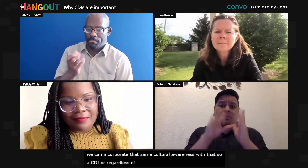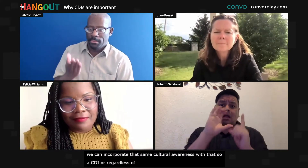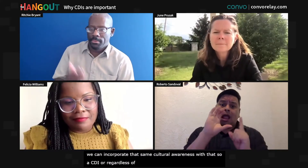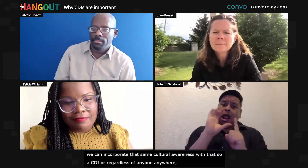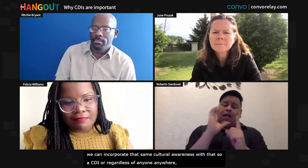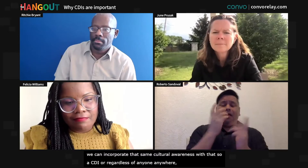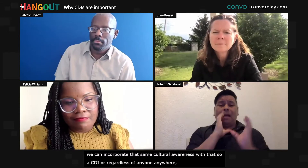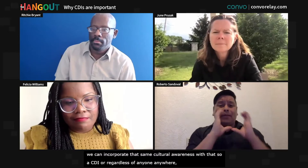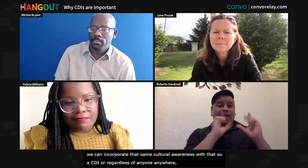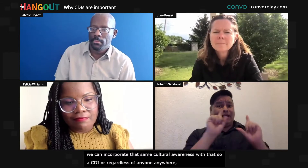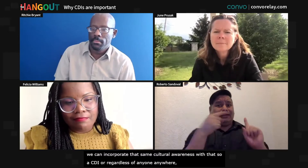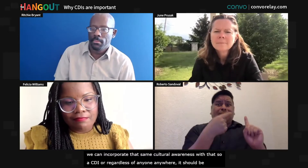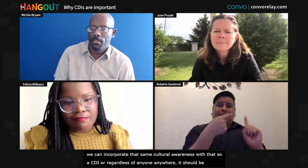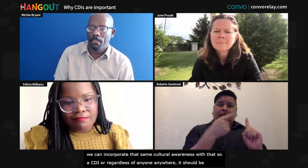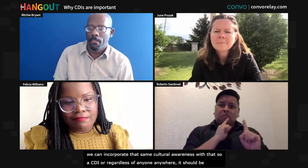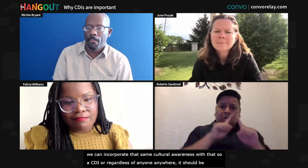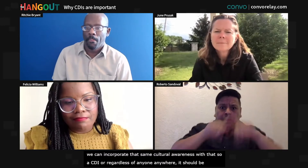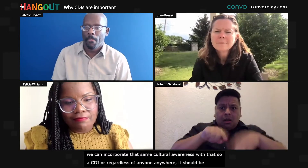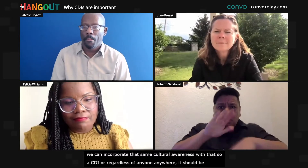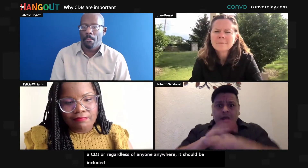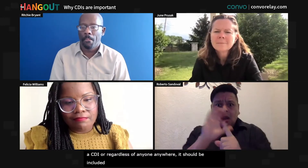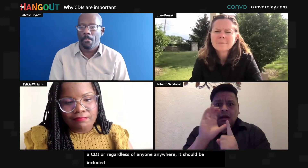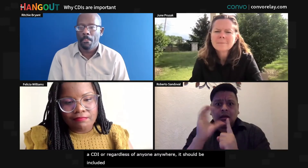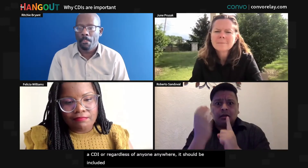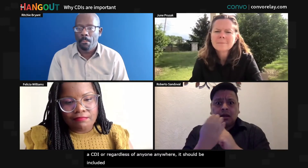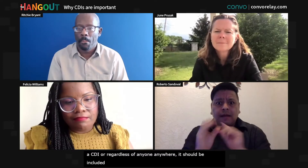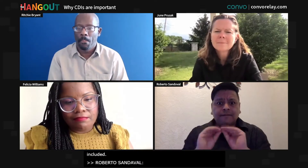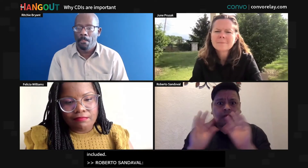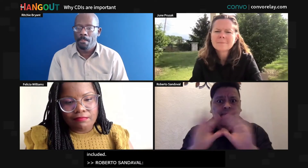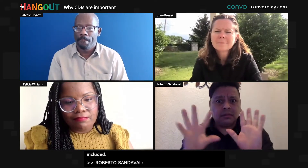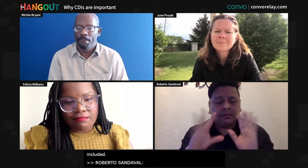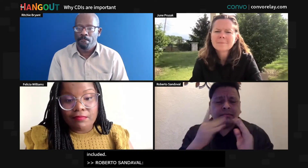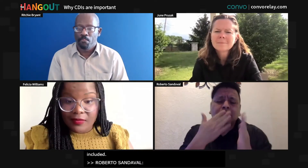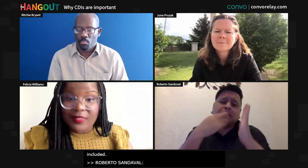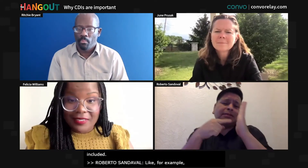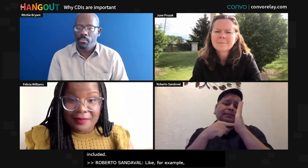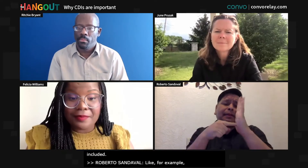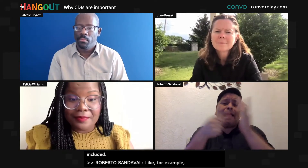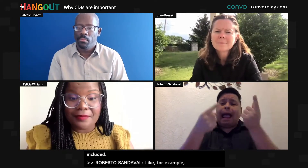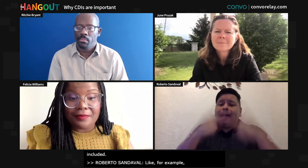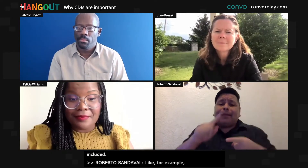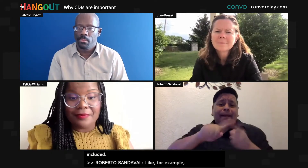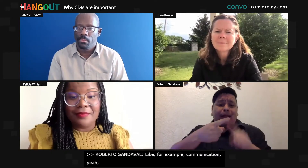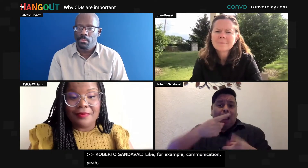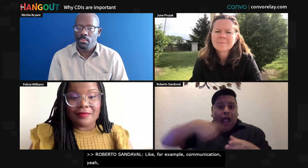Roberto here. Yeah, like for example, communication, yes, we rely on